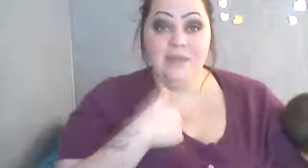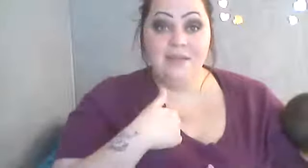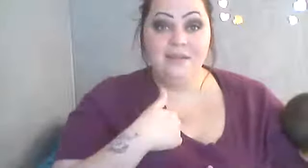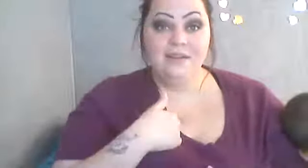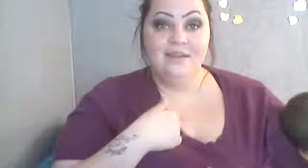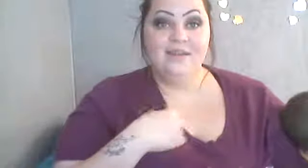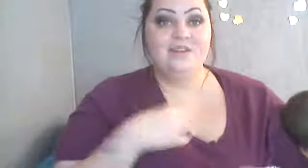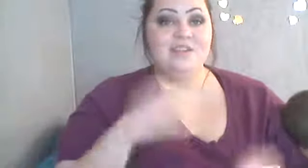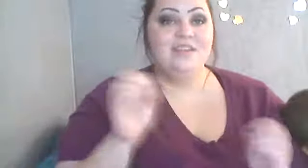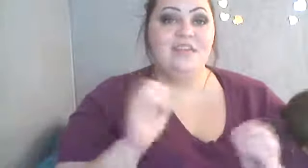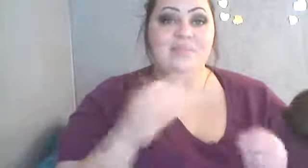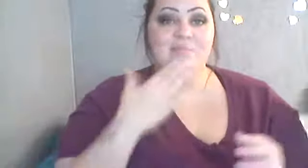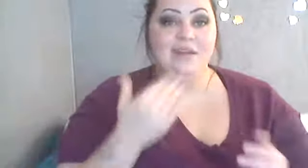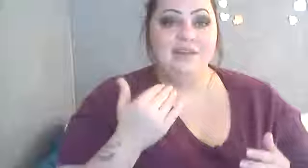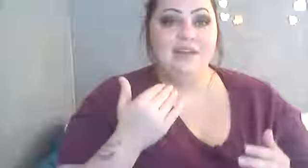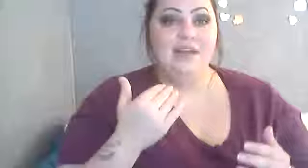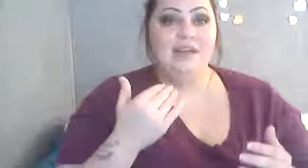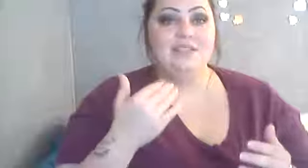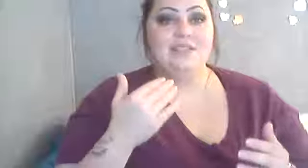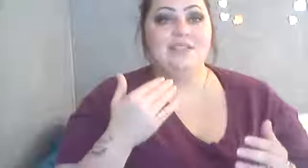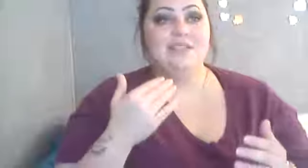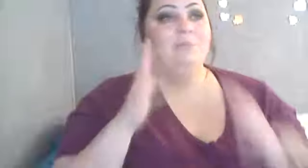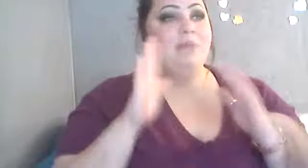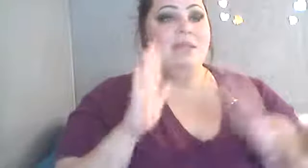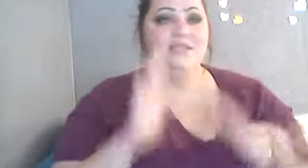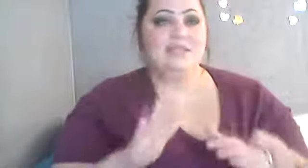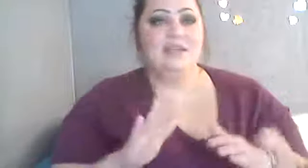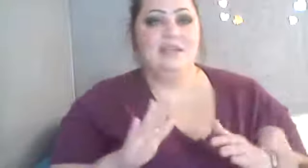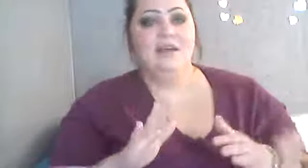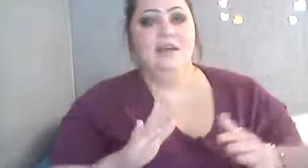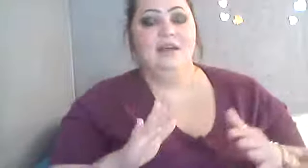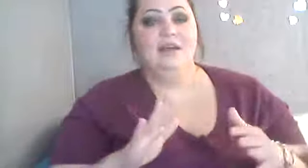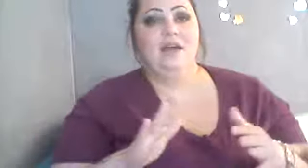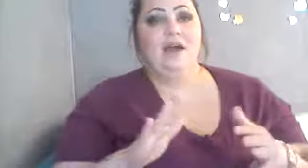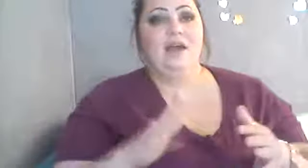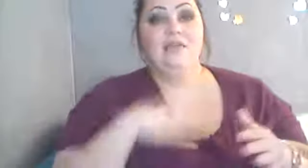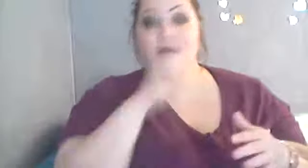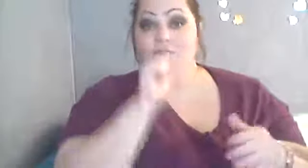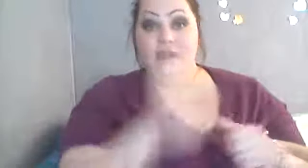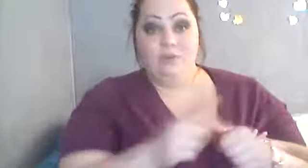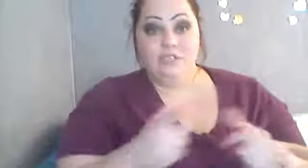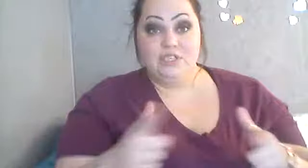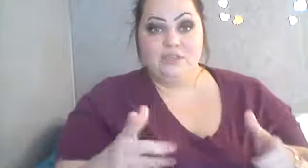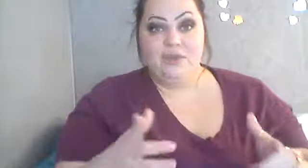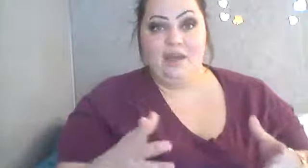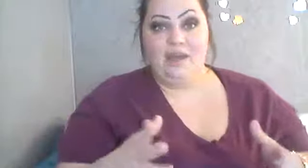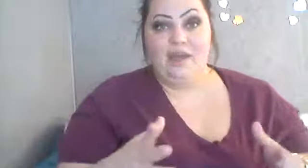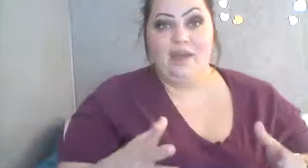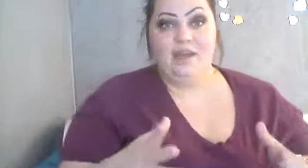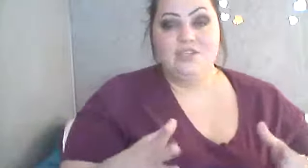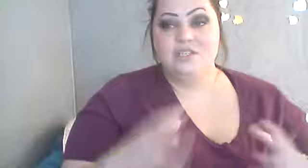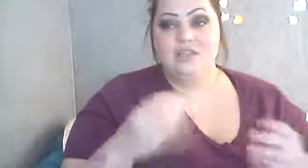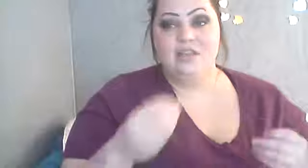me, there's nothing better. Like it's amazing. I love languages, okay? I